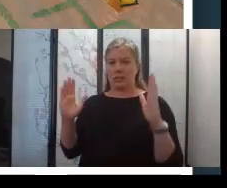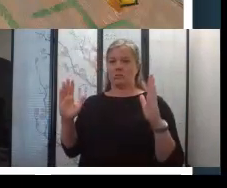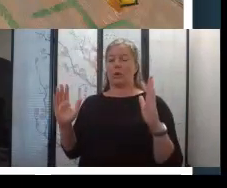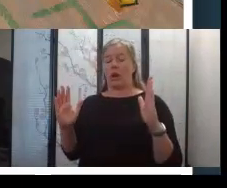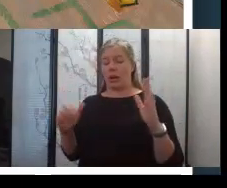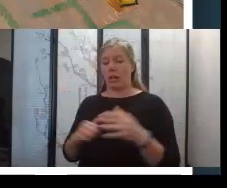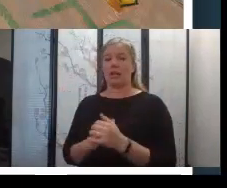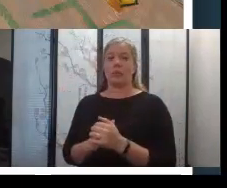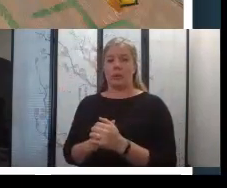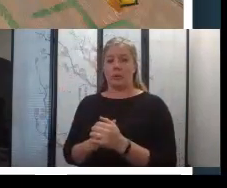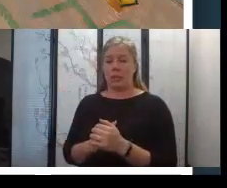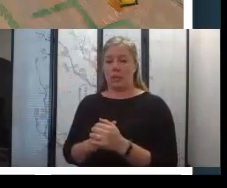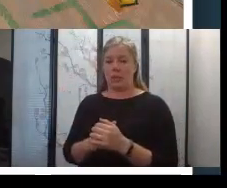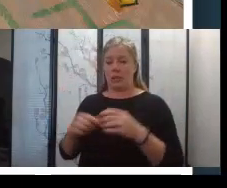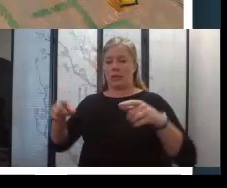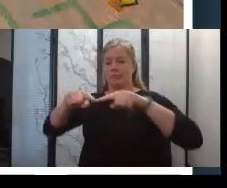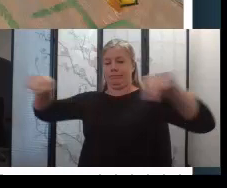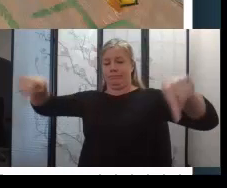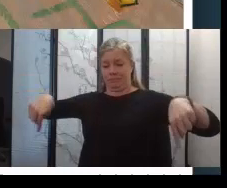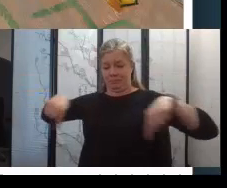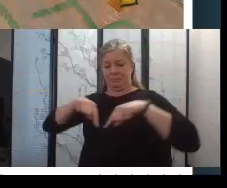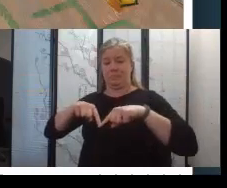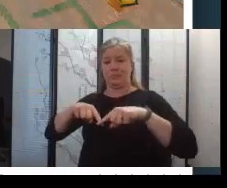in that regard, it would be,